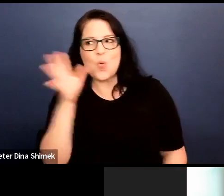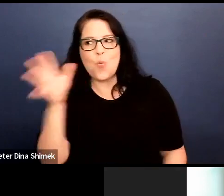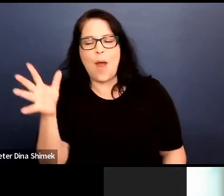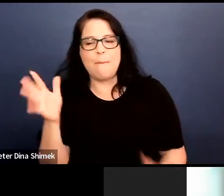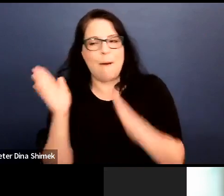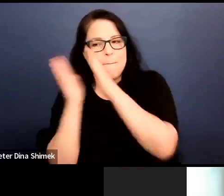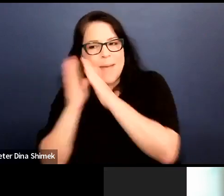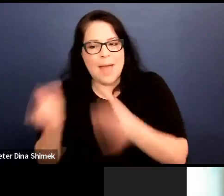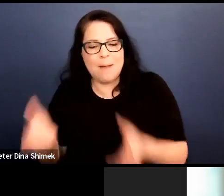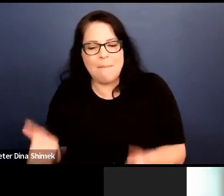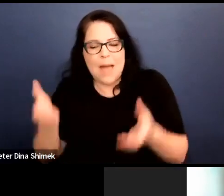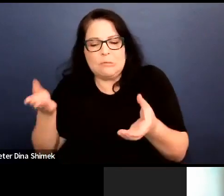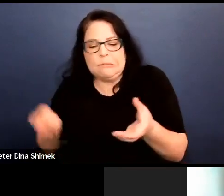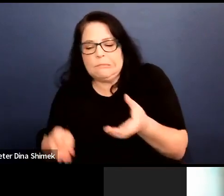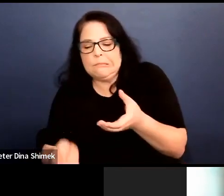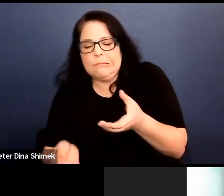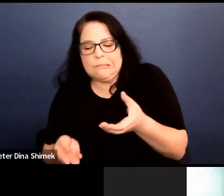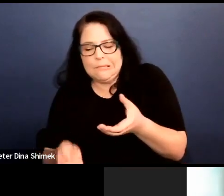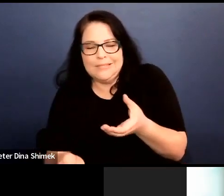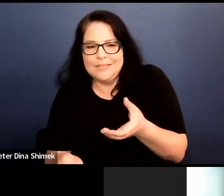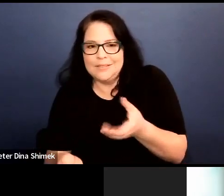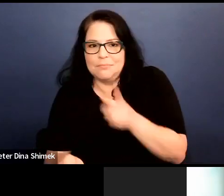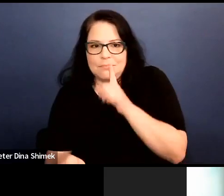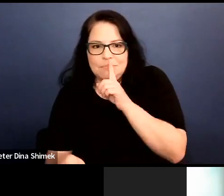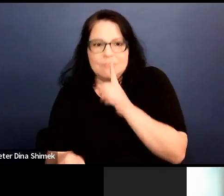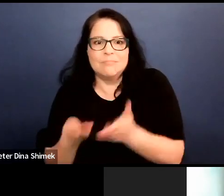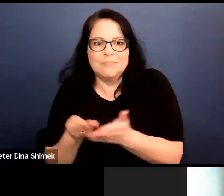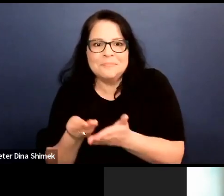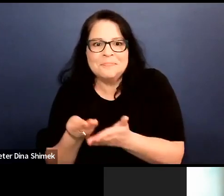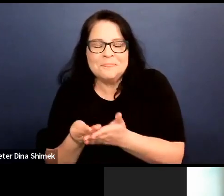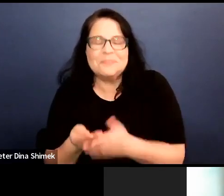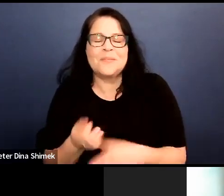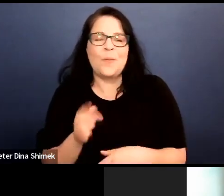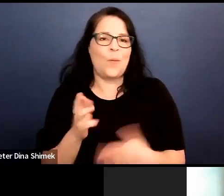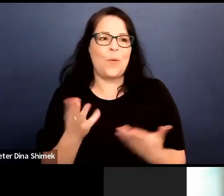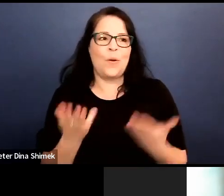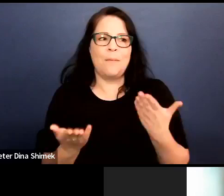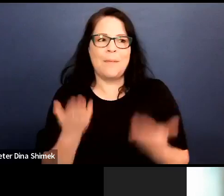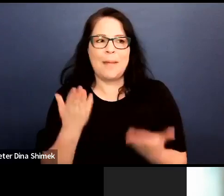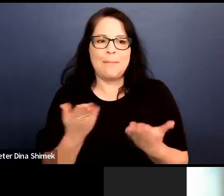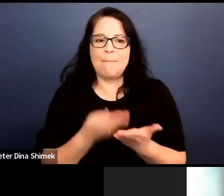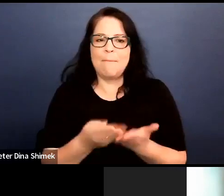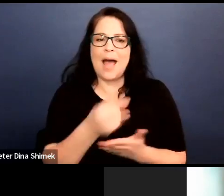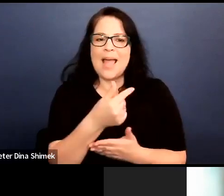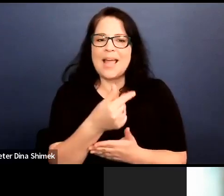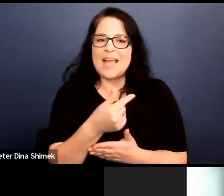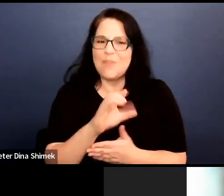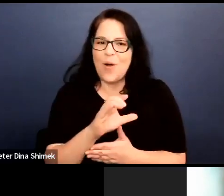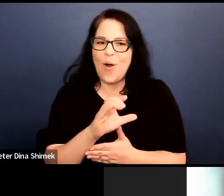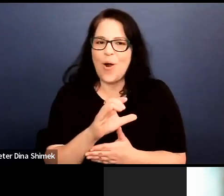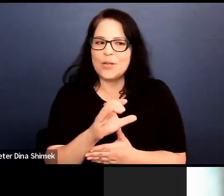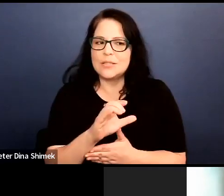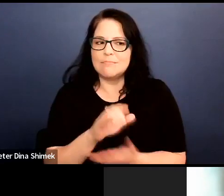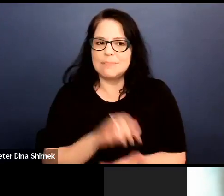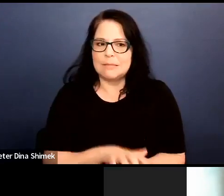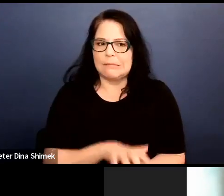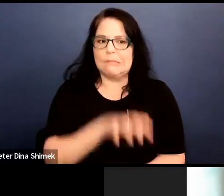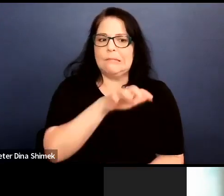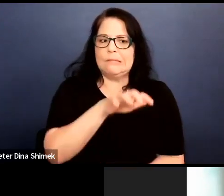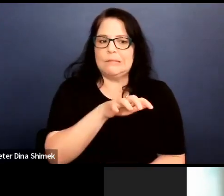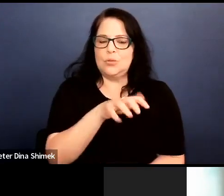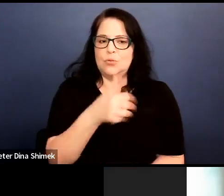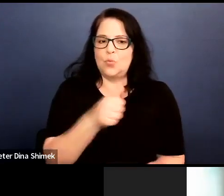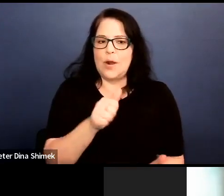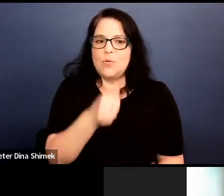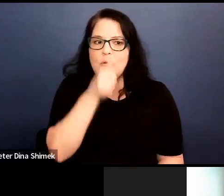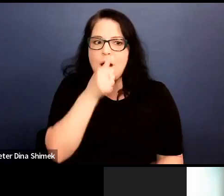where, we hide extra money under grandma's mattress, or buying gift cards or something to where it's like, all right, we're trying to hide this